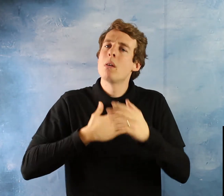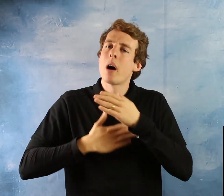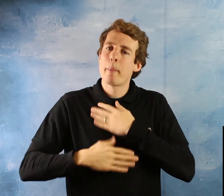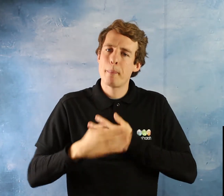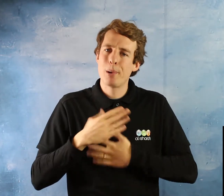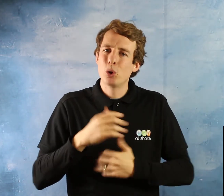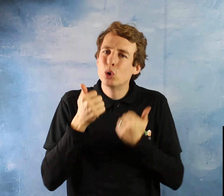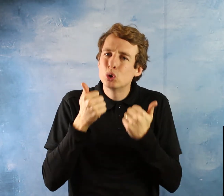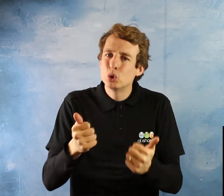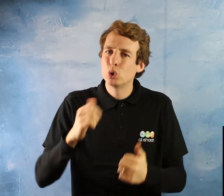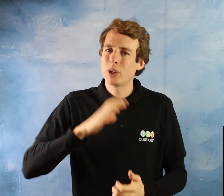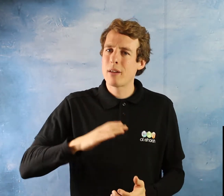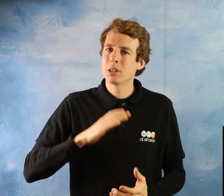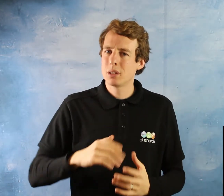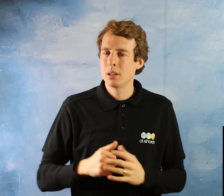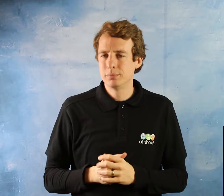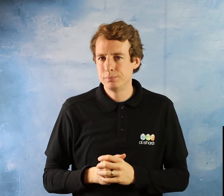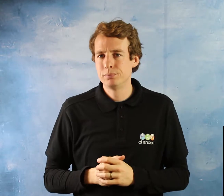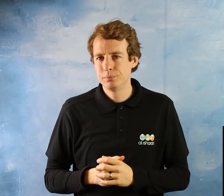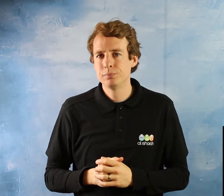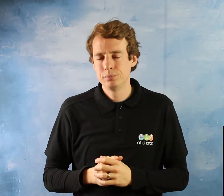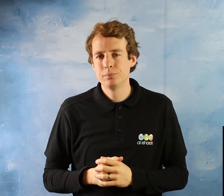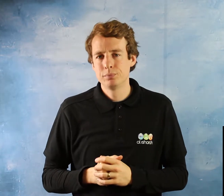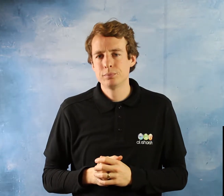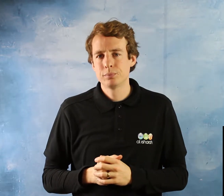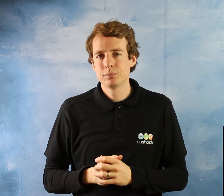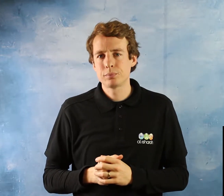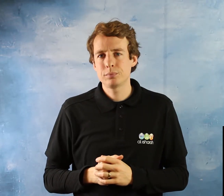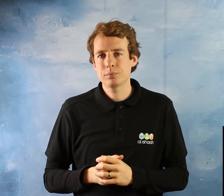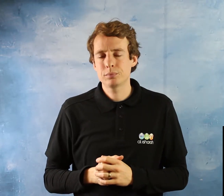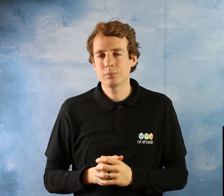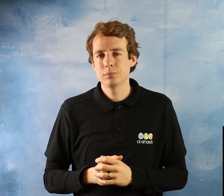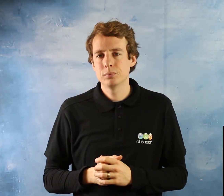character, quality of humbleness in our life.